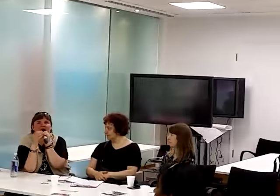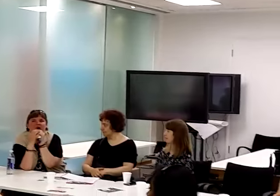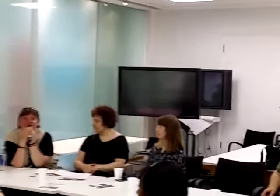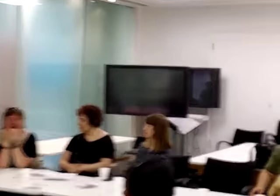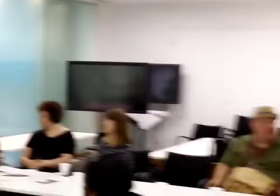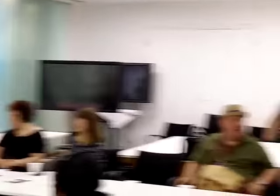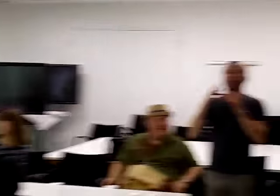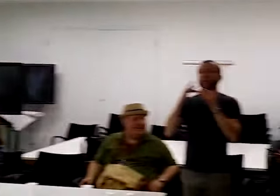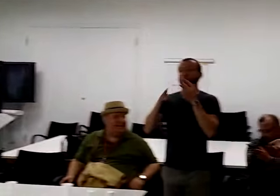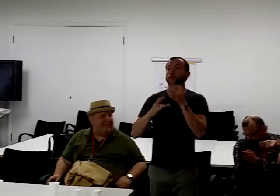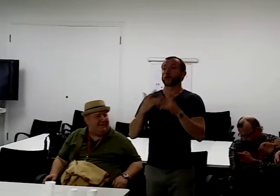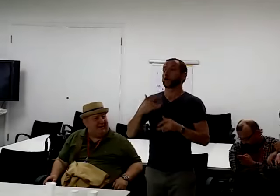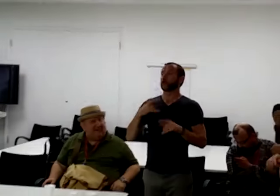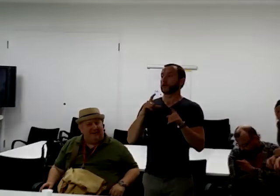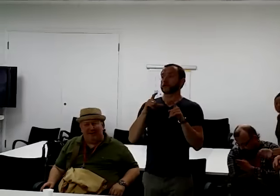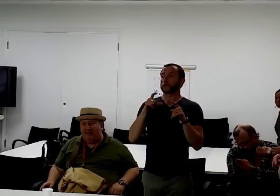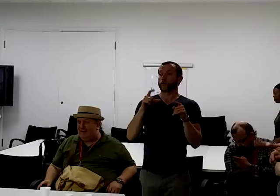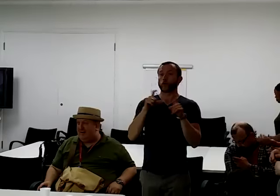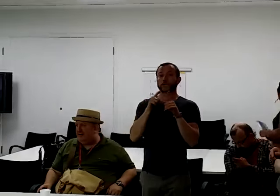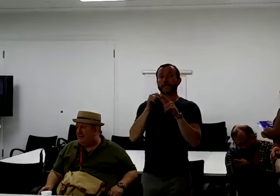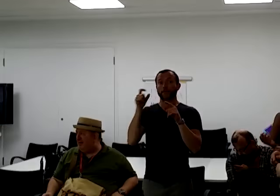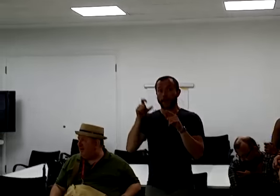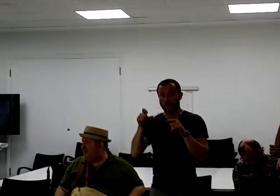The website for Deepak,